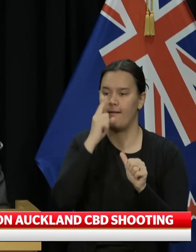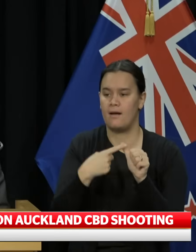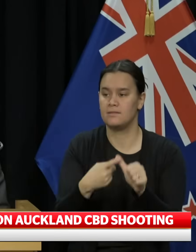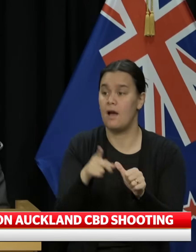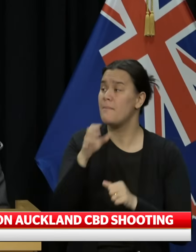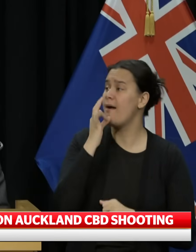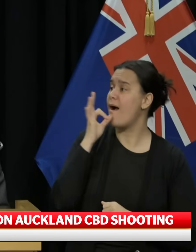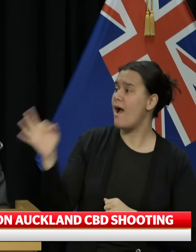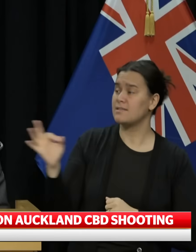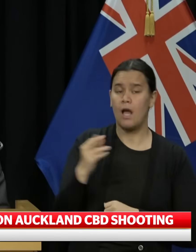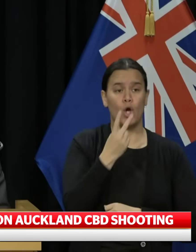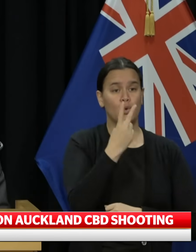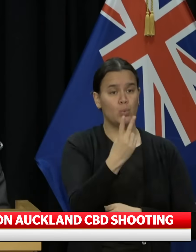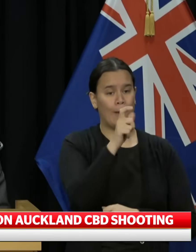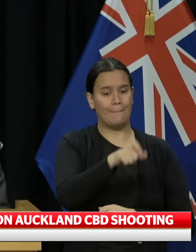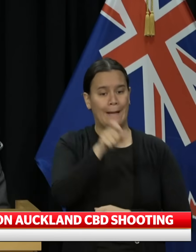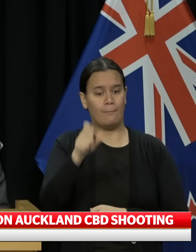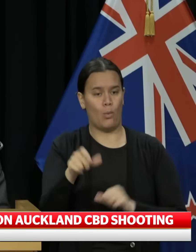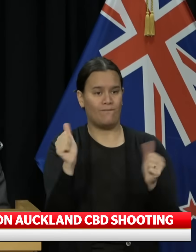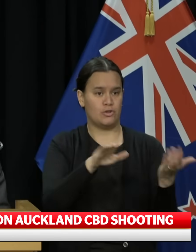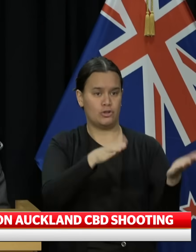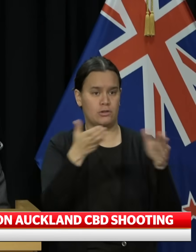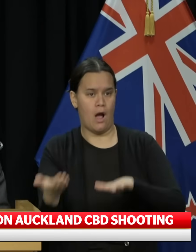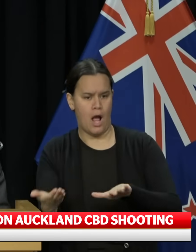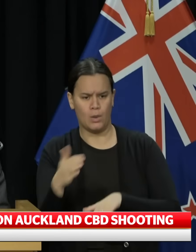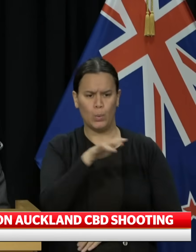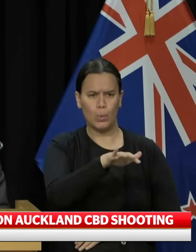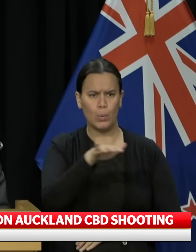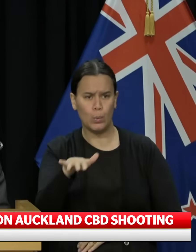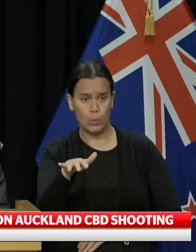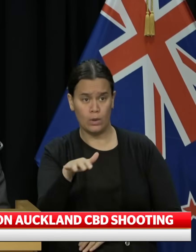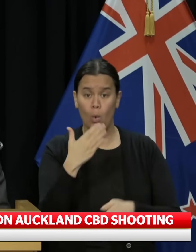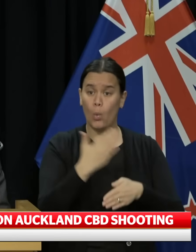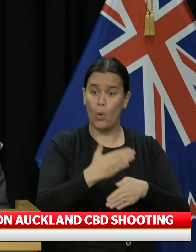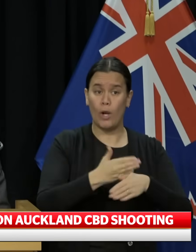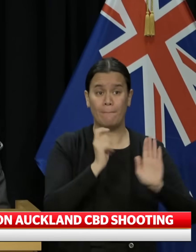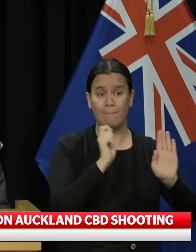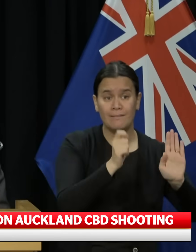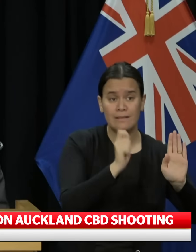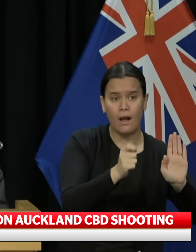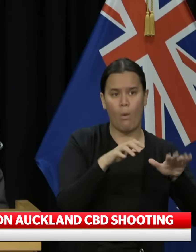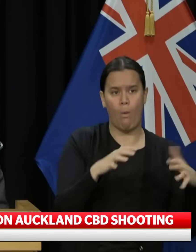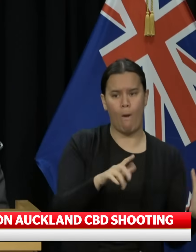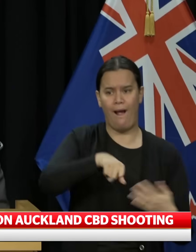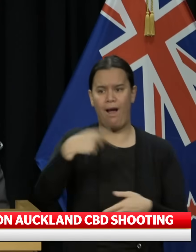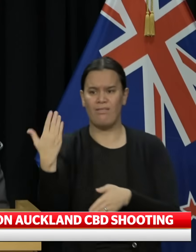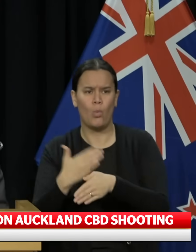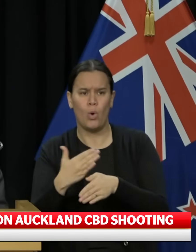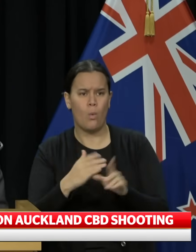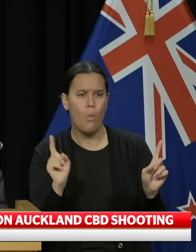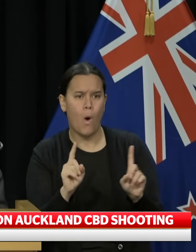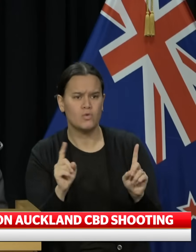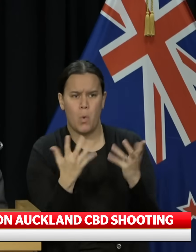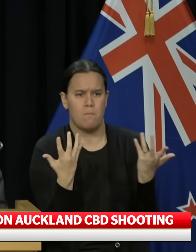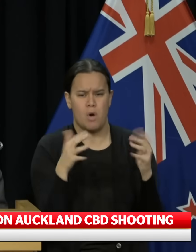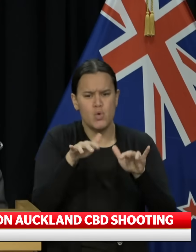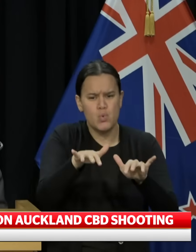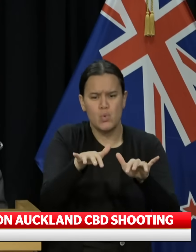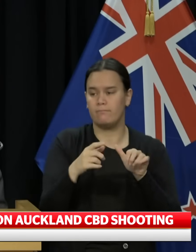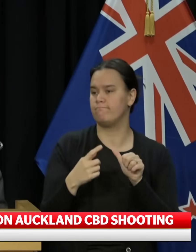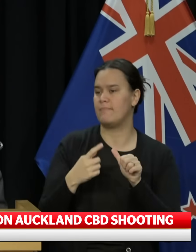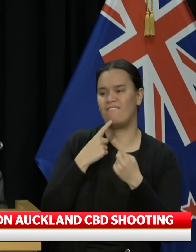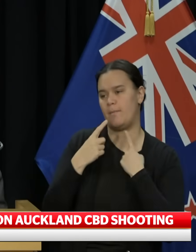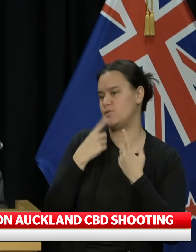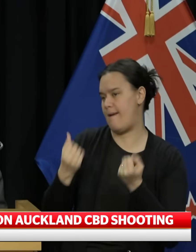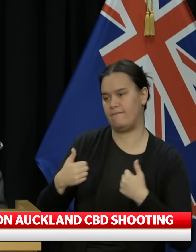were construction workers or whether they were people going to work in the CBD? I don't have any information on that at this point.